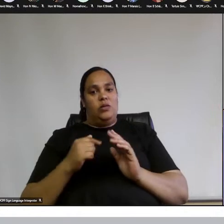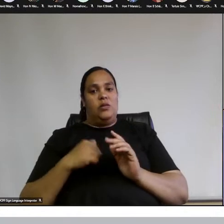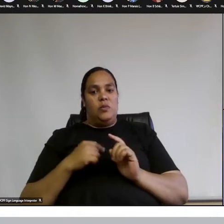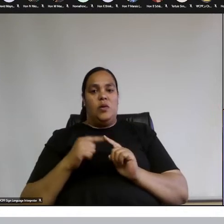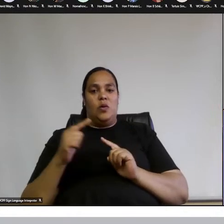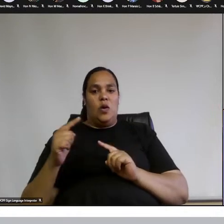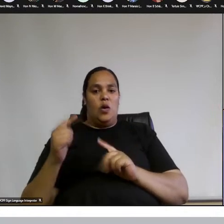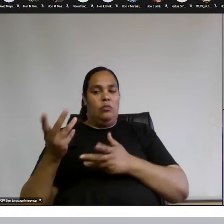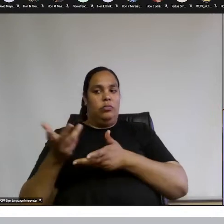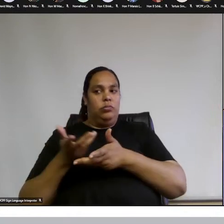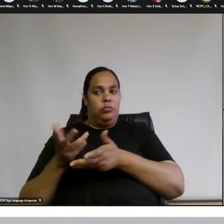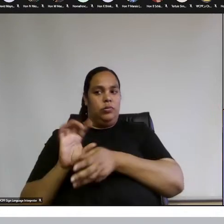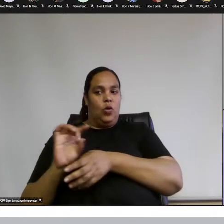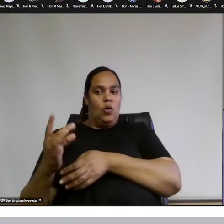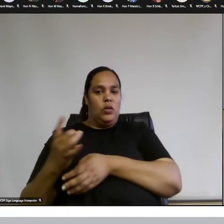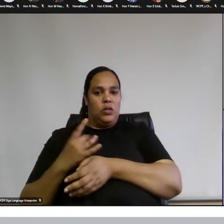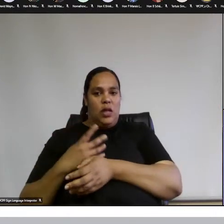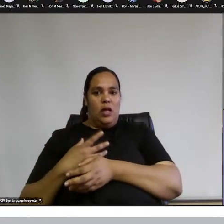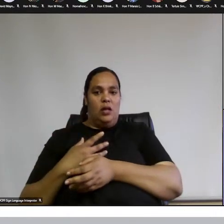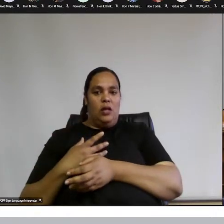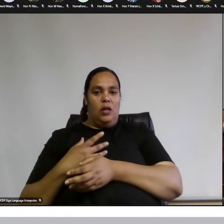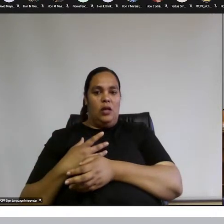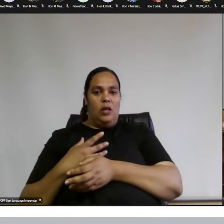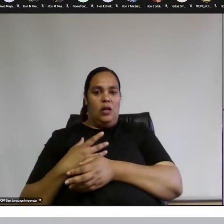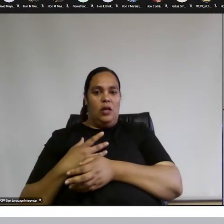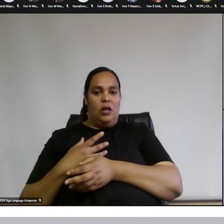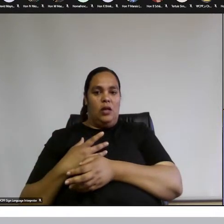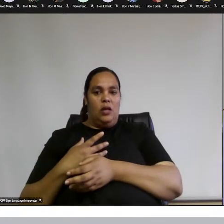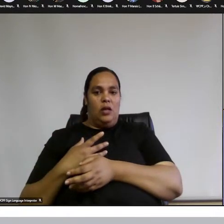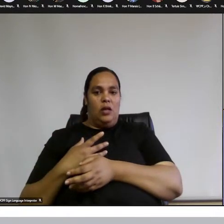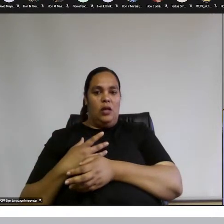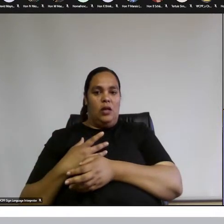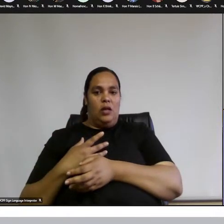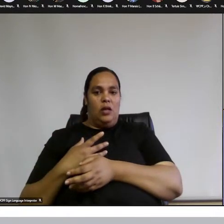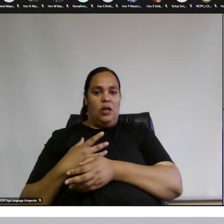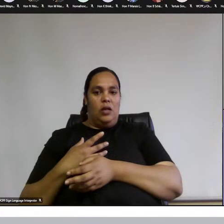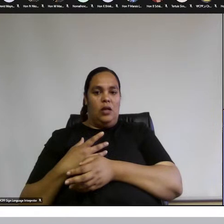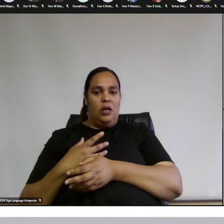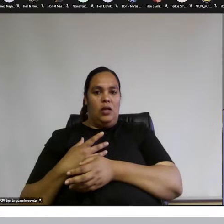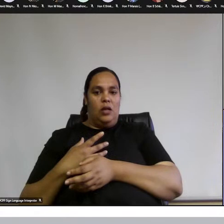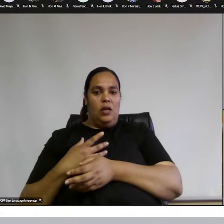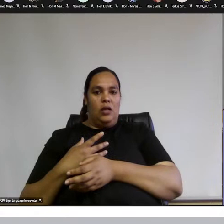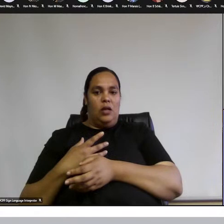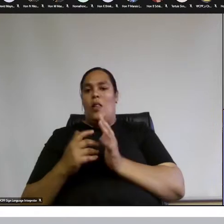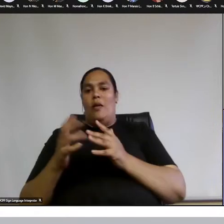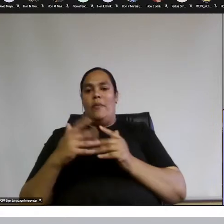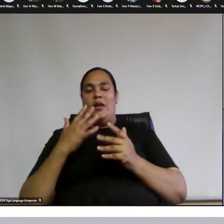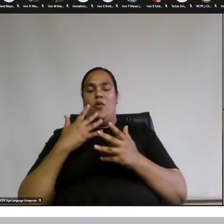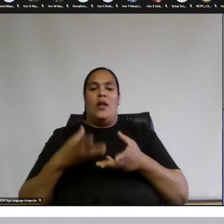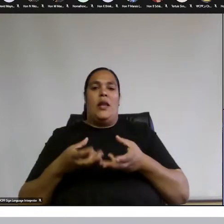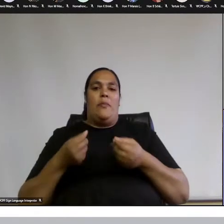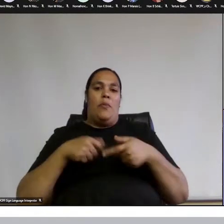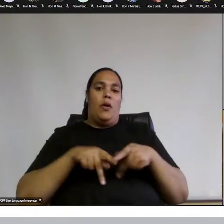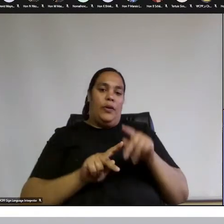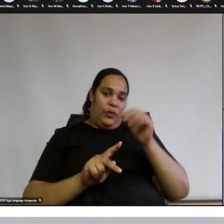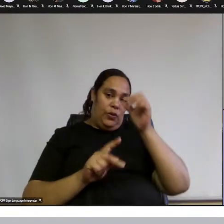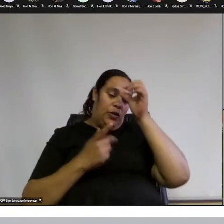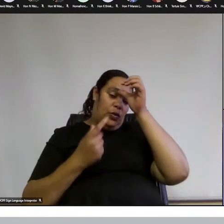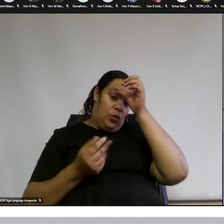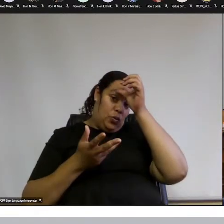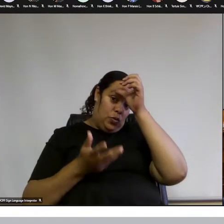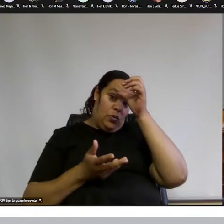to consult Hansard and rule on the matter as soon as I've had an opportunity to do